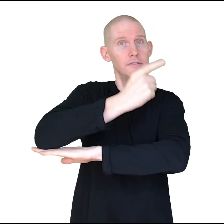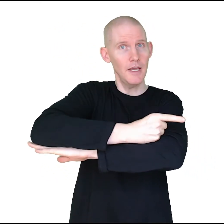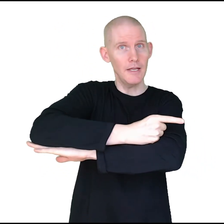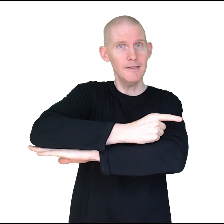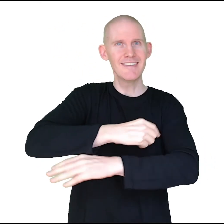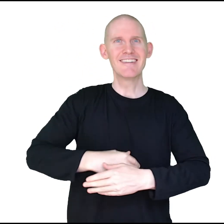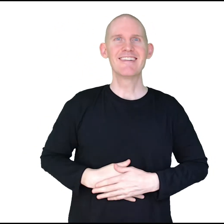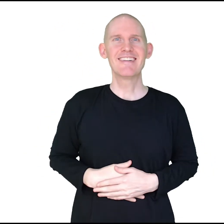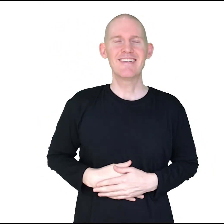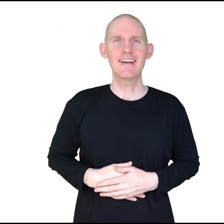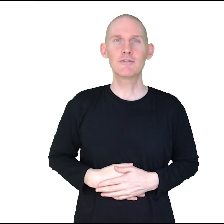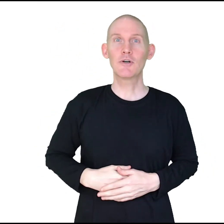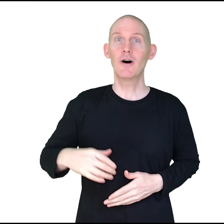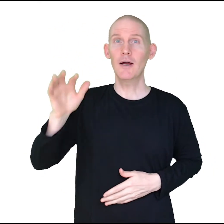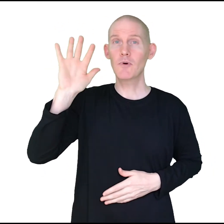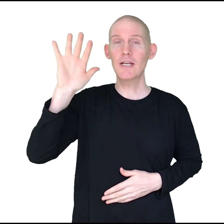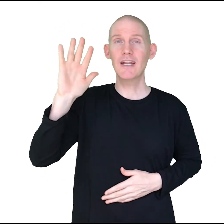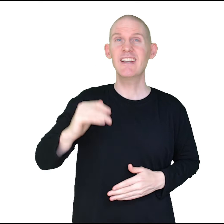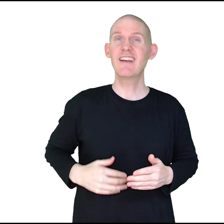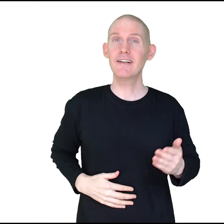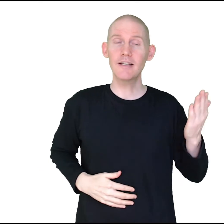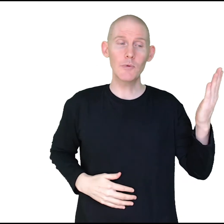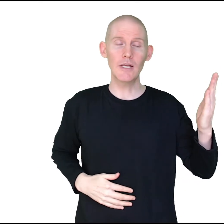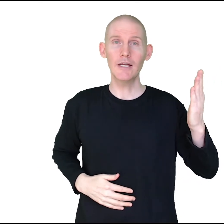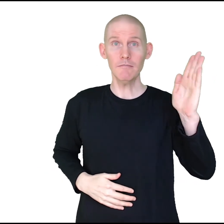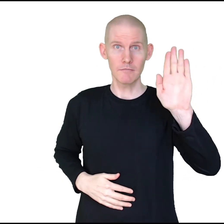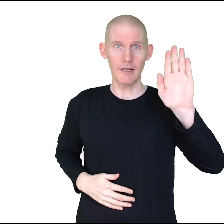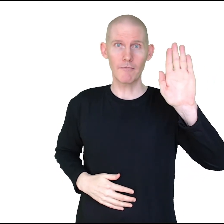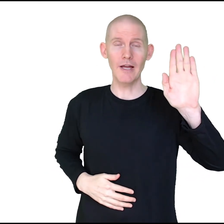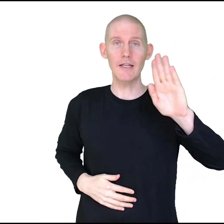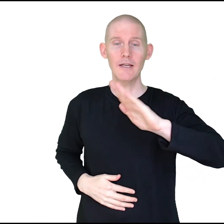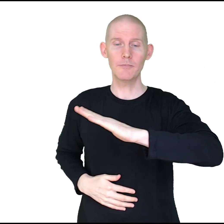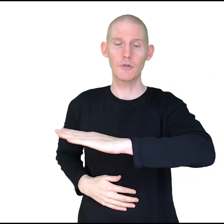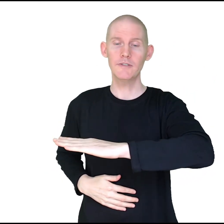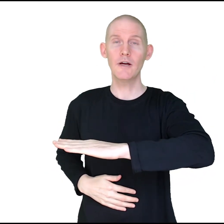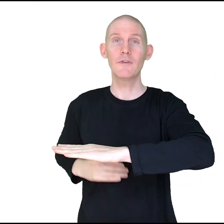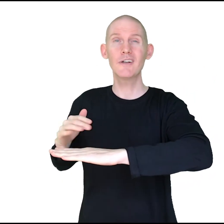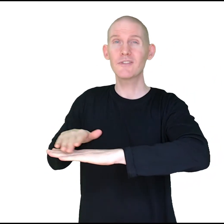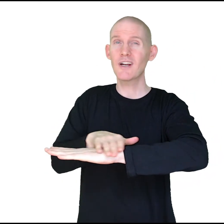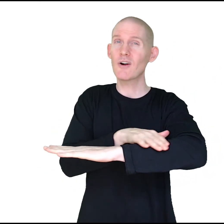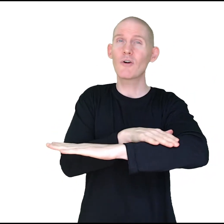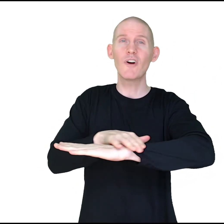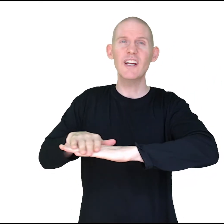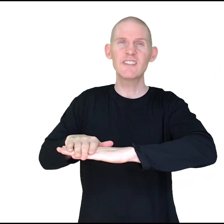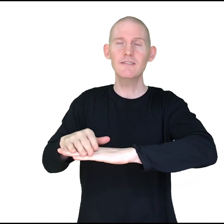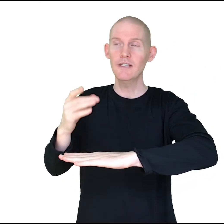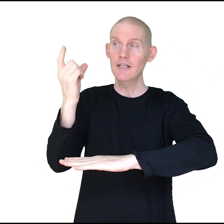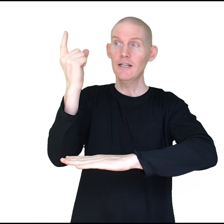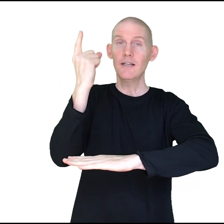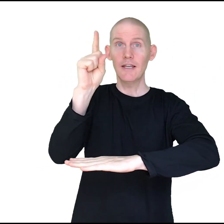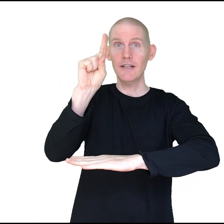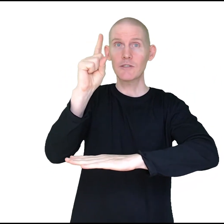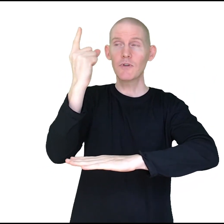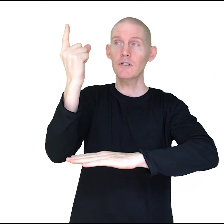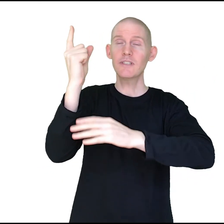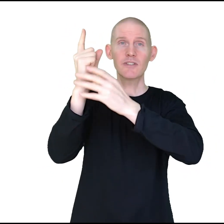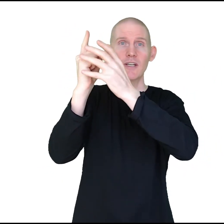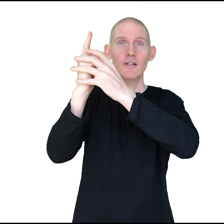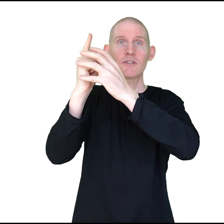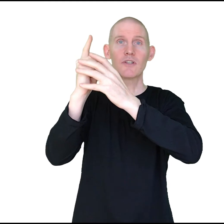Day. Right? So I'm right-handed, non-dominant hand. That flat hand, put it down there. It's like our horizon. Index finger, this is like our sun.